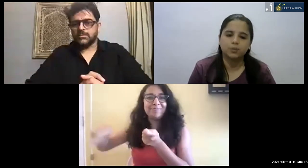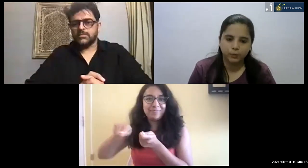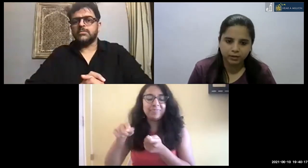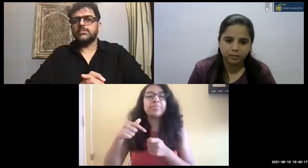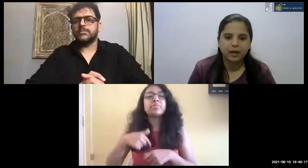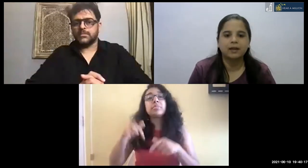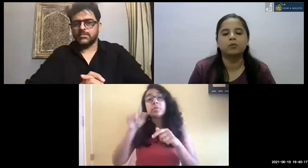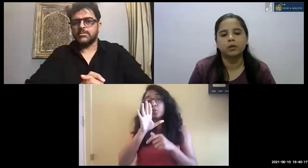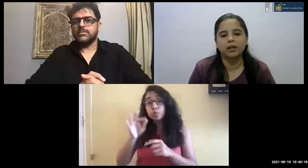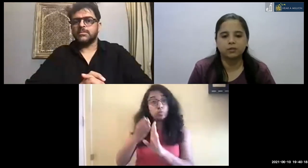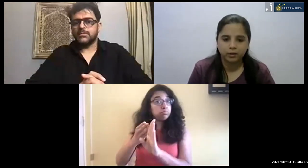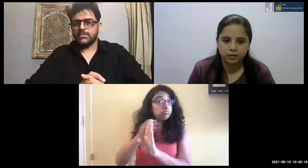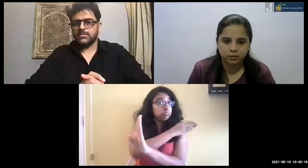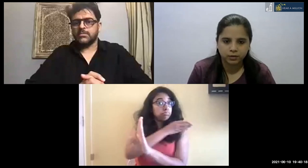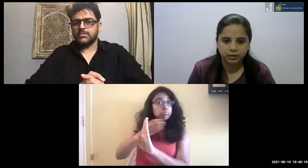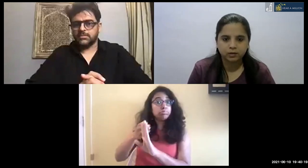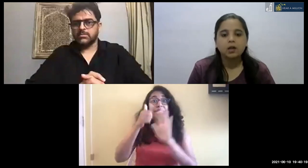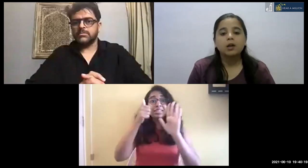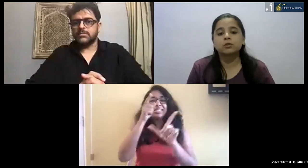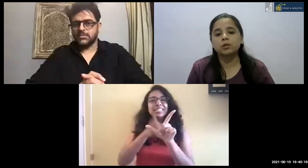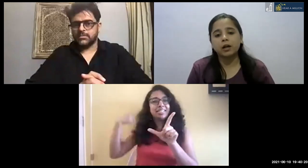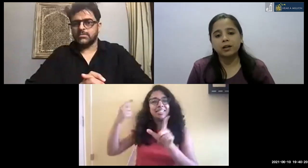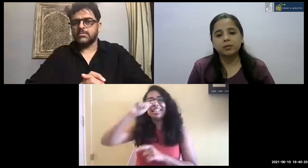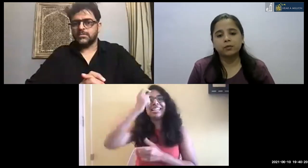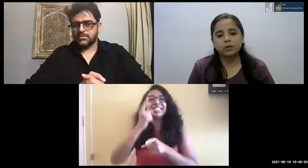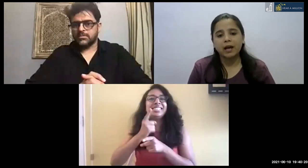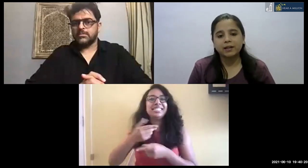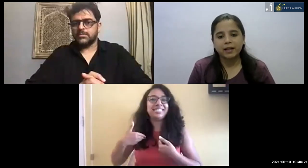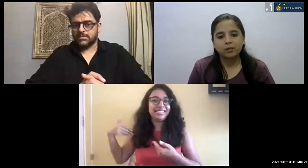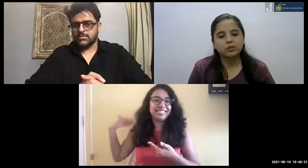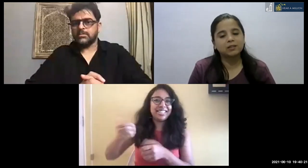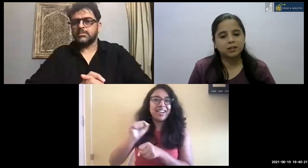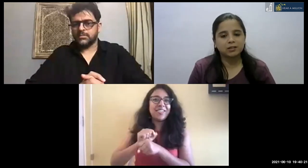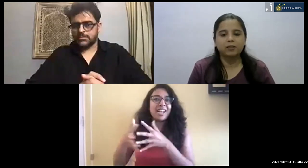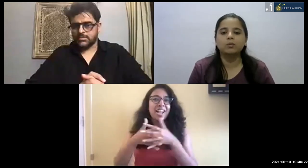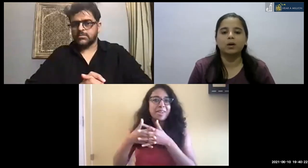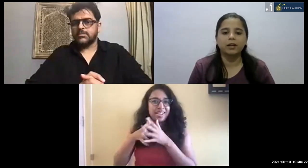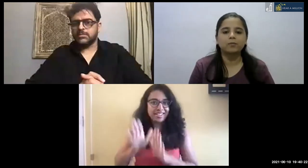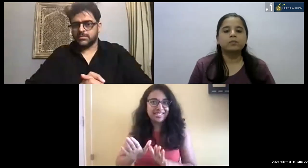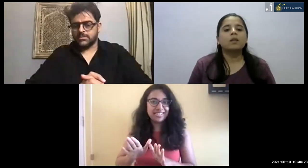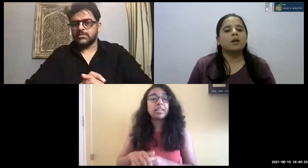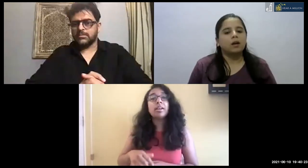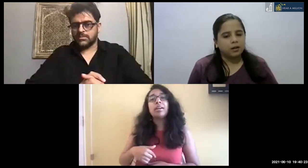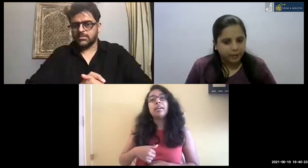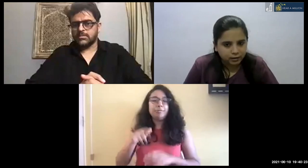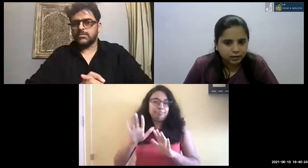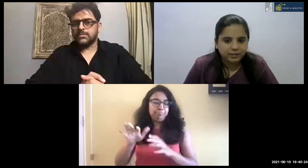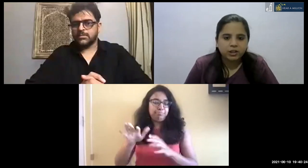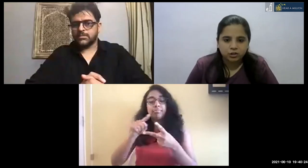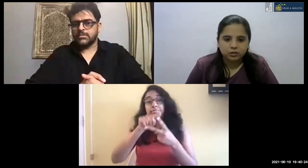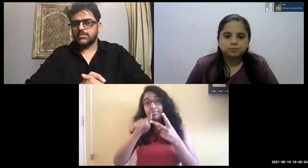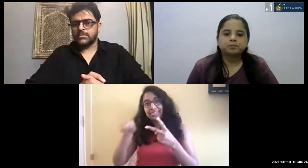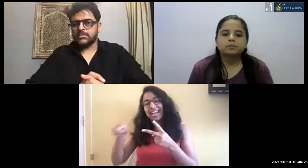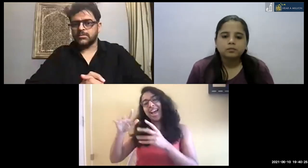try to support them, and I'm working as a coordinator over there. So earlier, before that time, 6 years, I've been working here